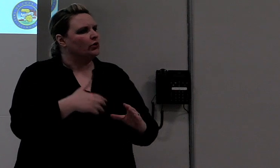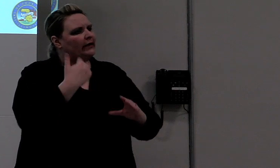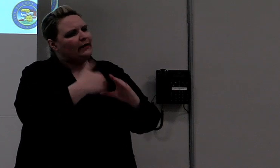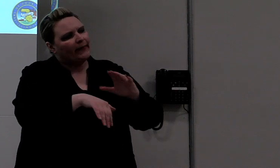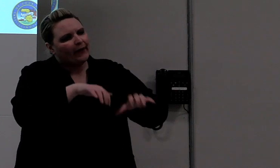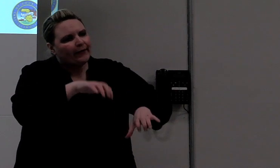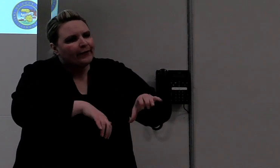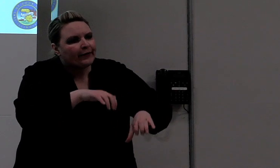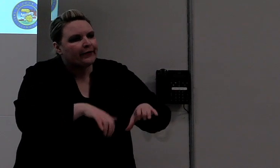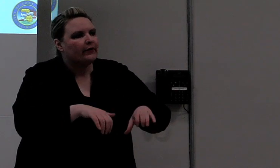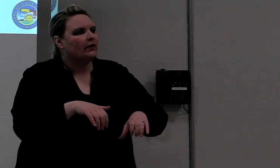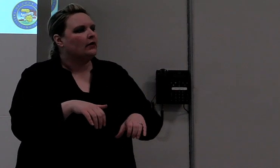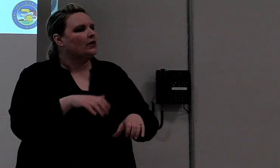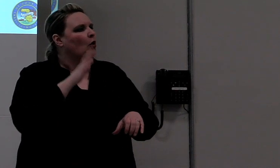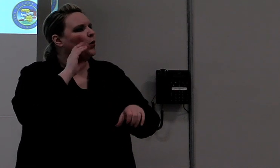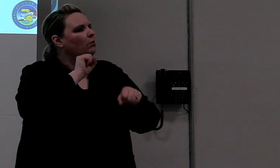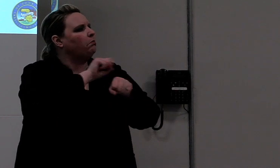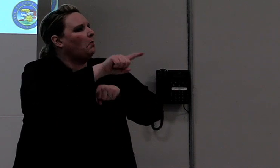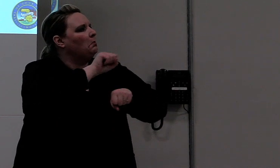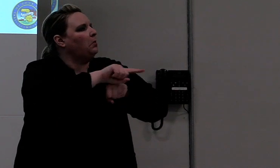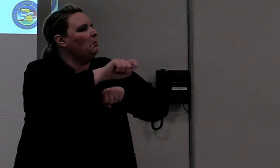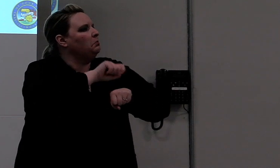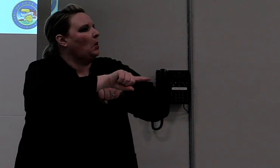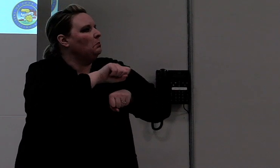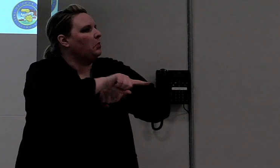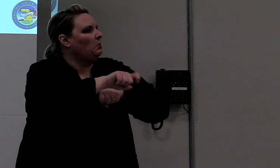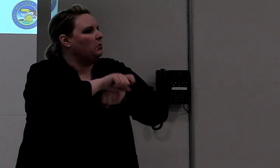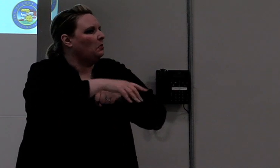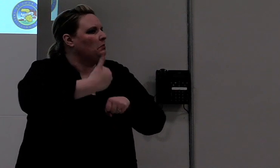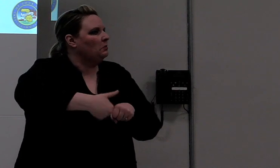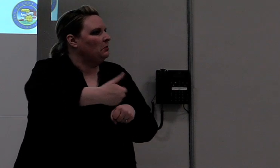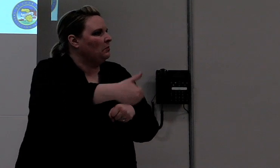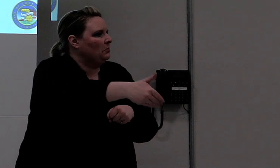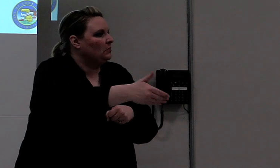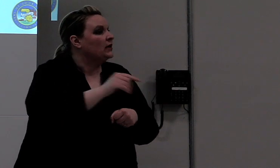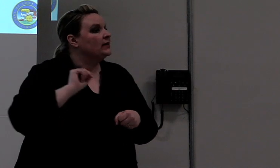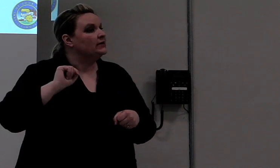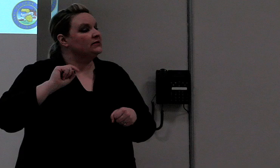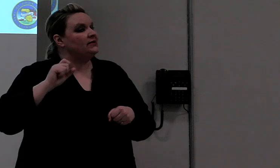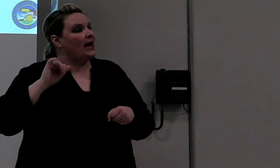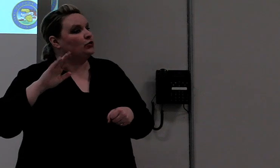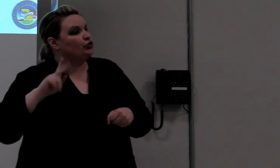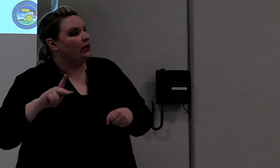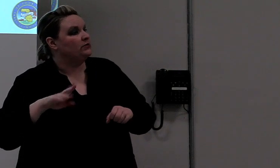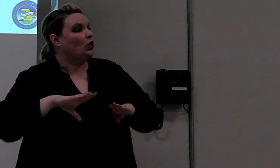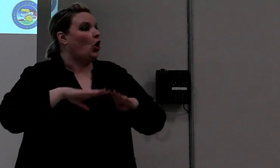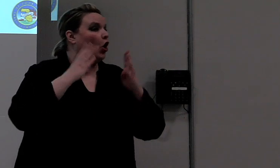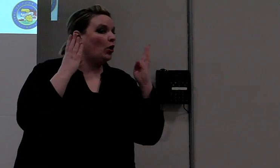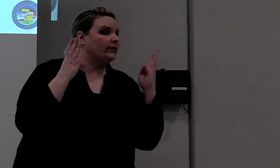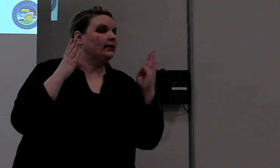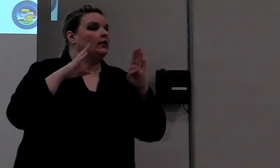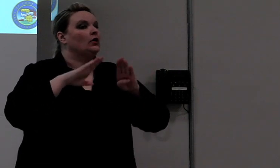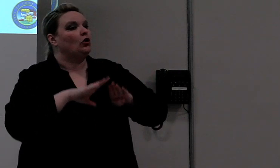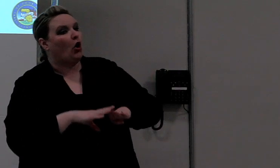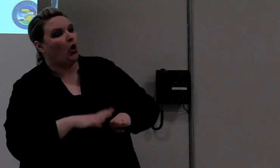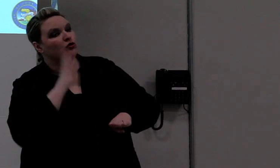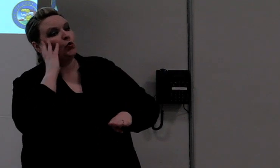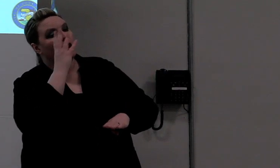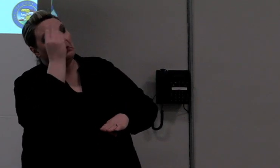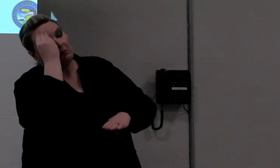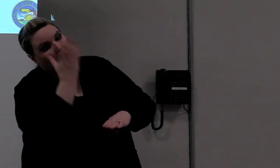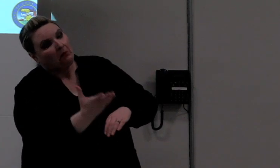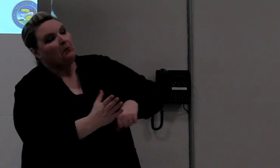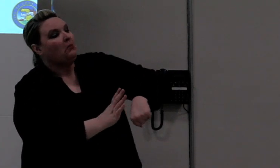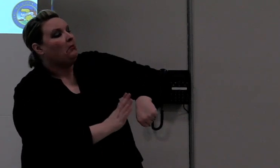email, you're going to get correspondence from us along the way. As townships open and townships close, we'll let you know.